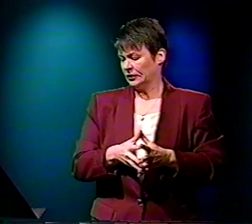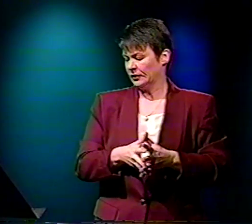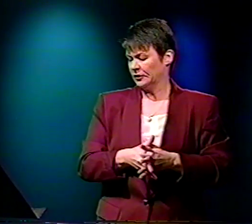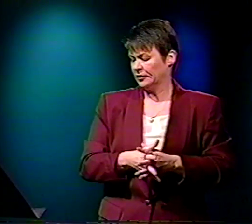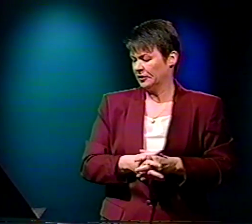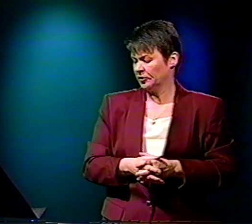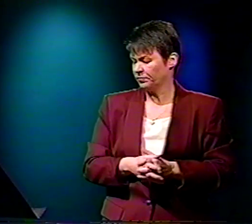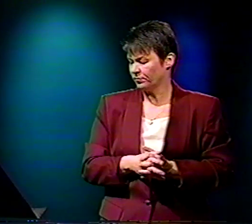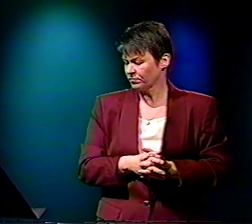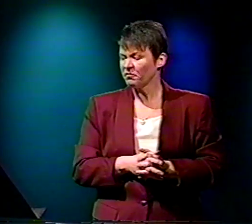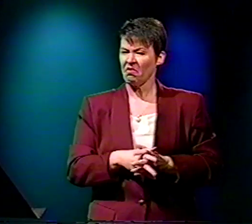loss of control.